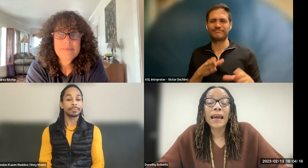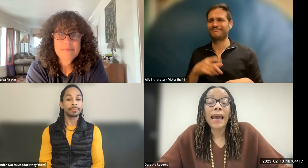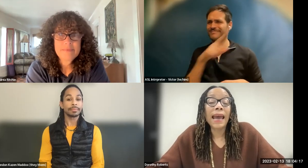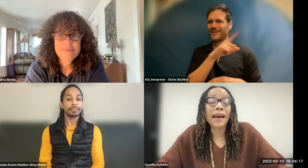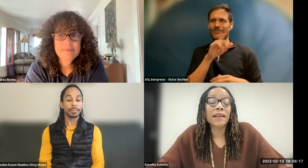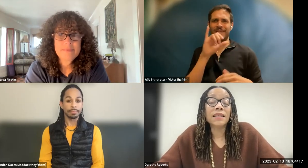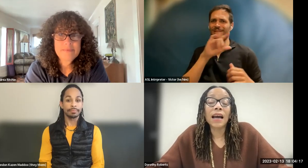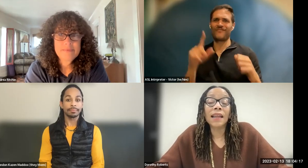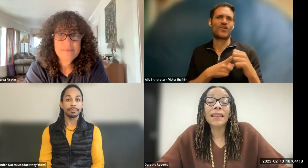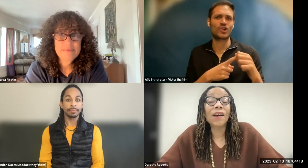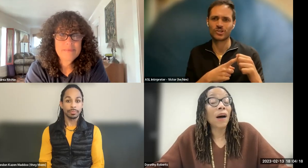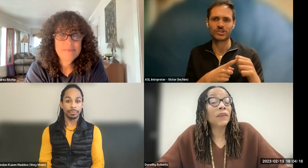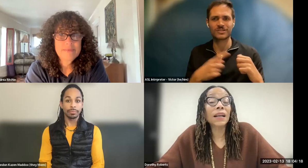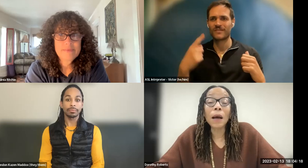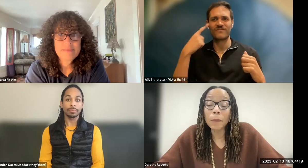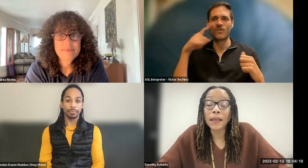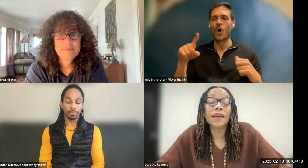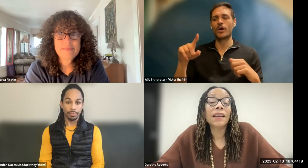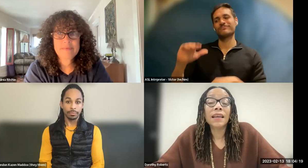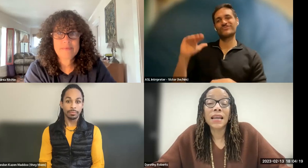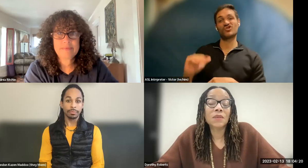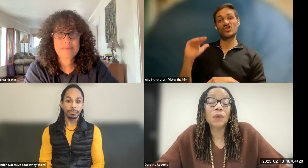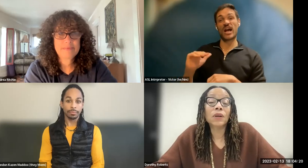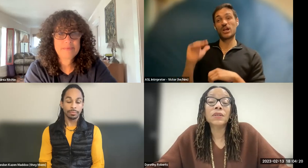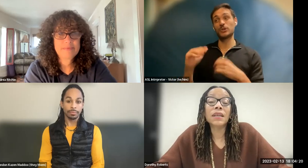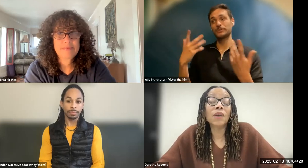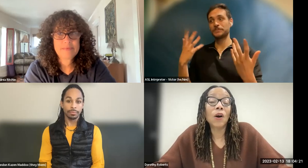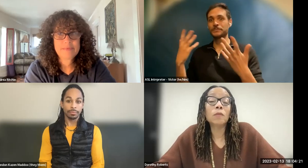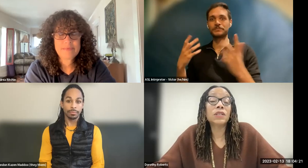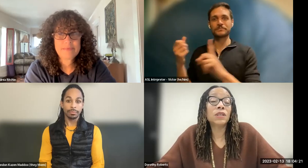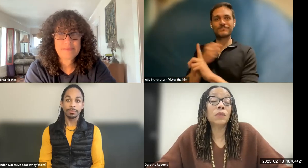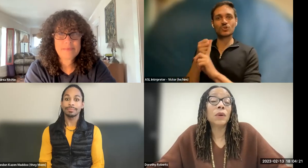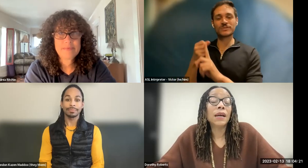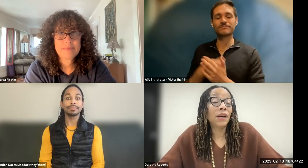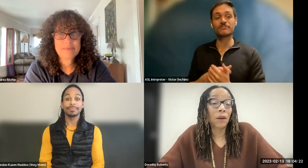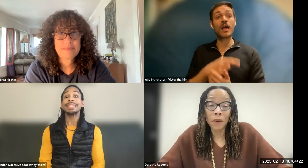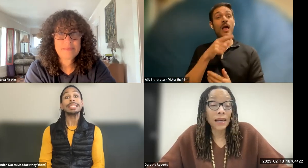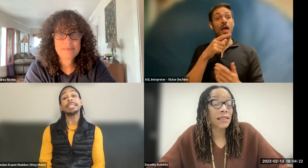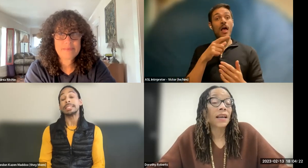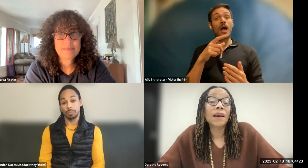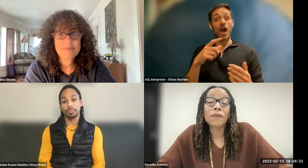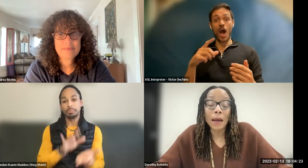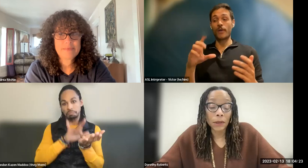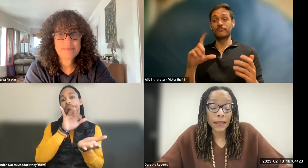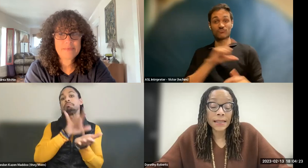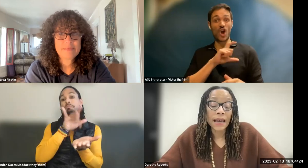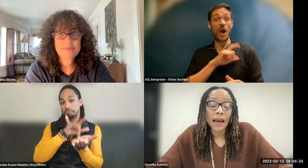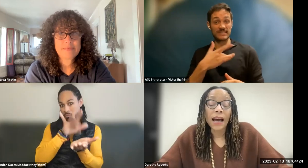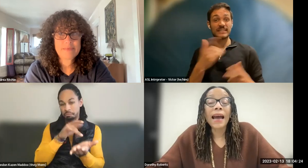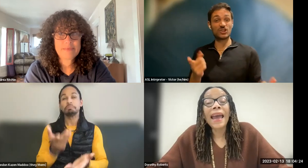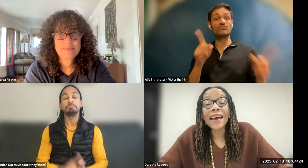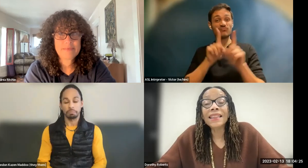maltreatment, and they often accompany caseworkers in homes to terrorize